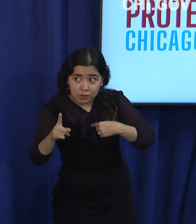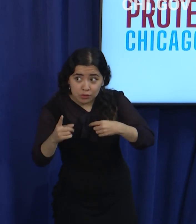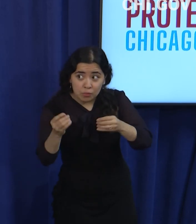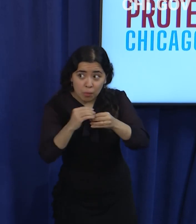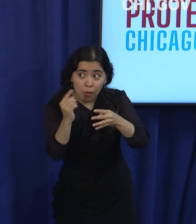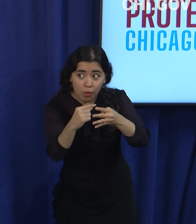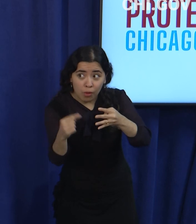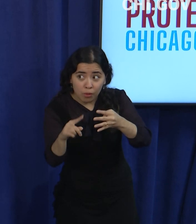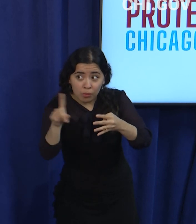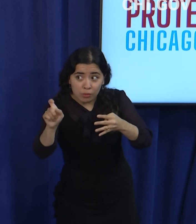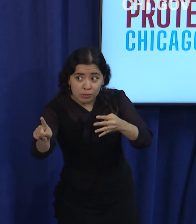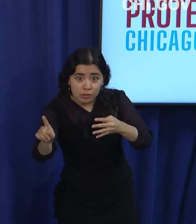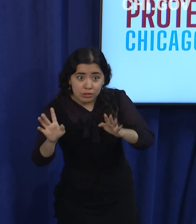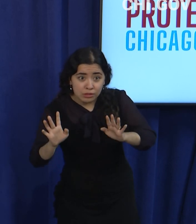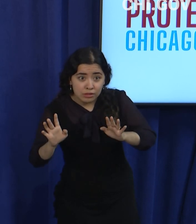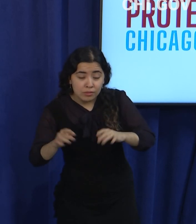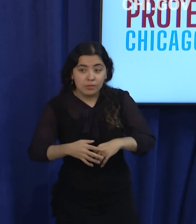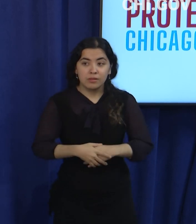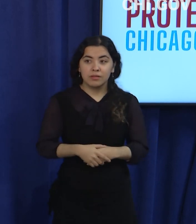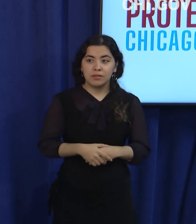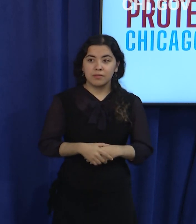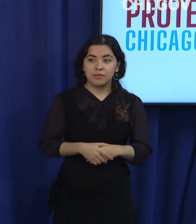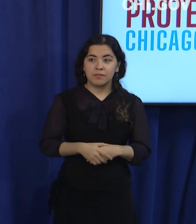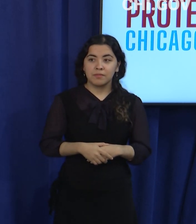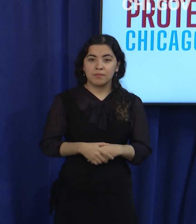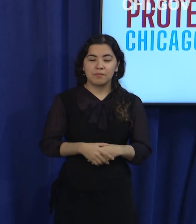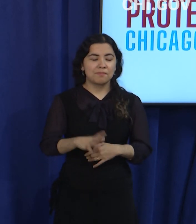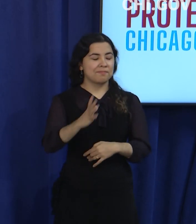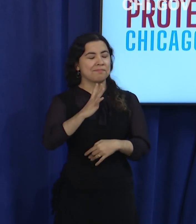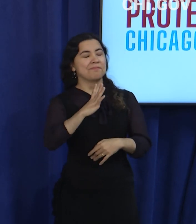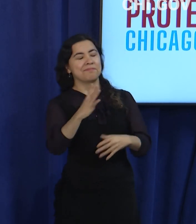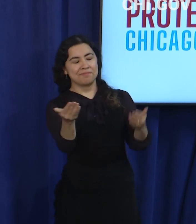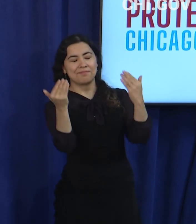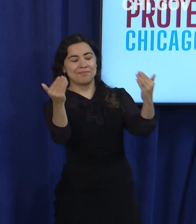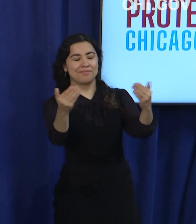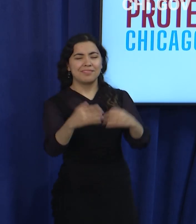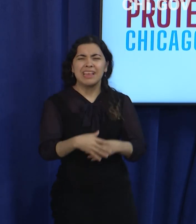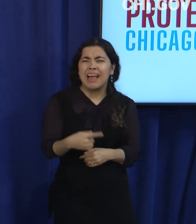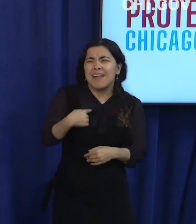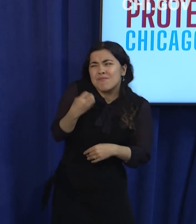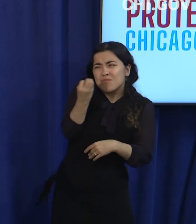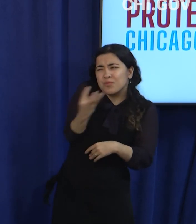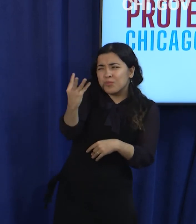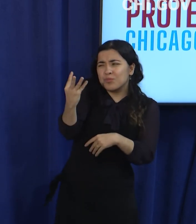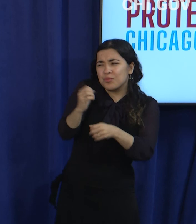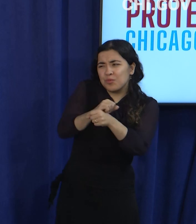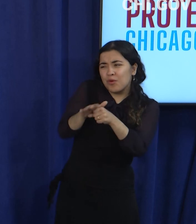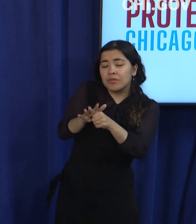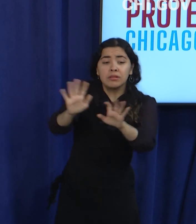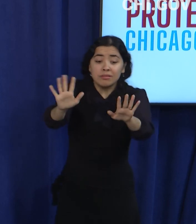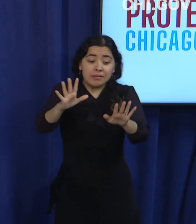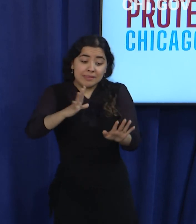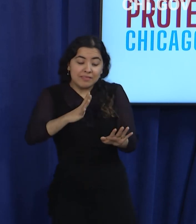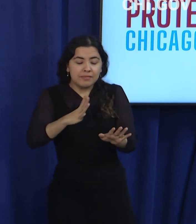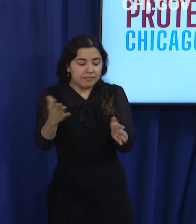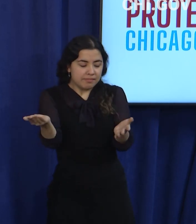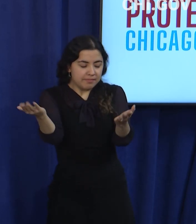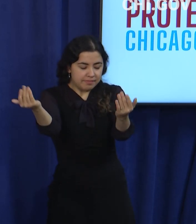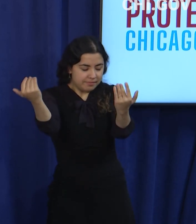Go ahead. I did have a couple more COVID-related right, questions, that's and part of this. No, it's